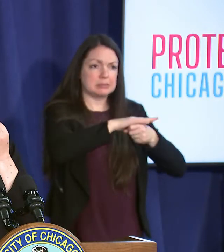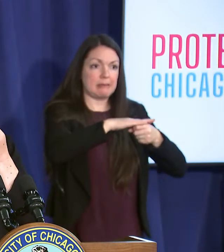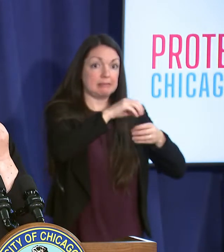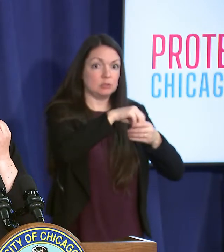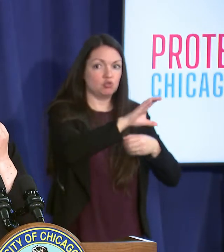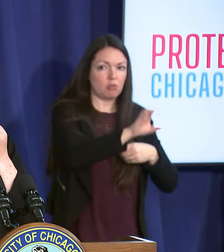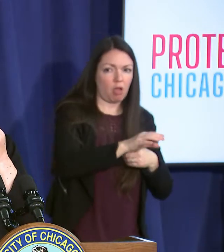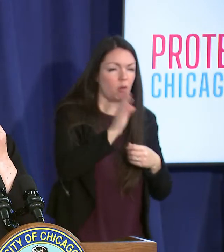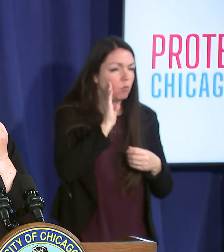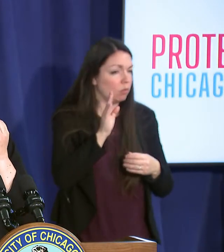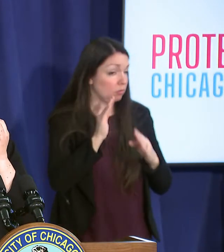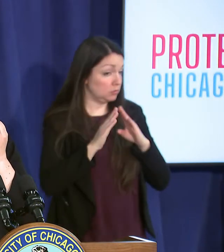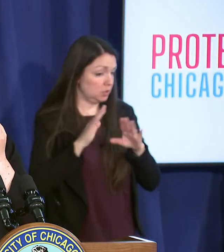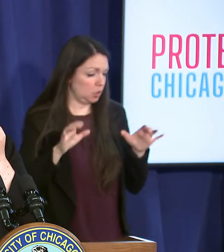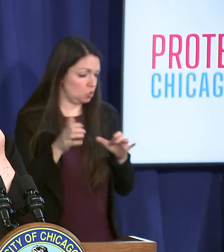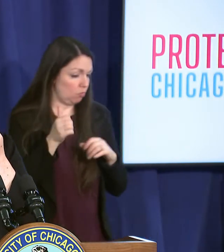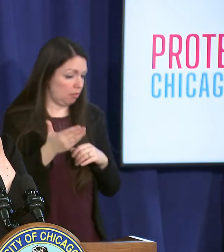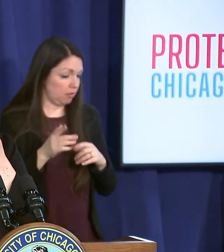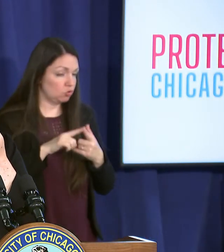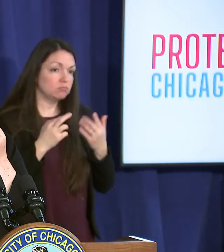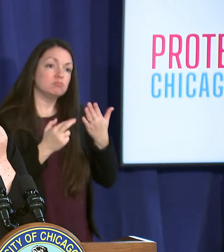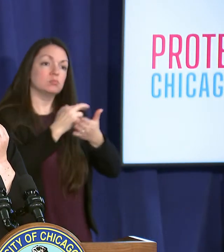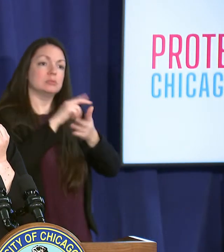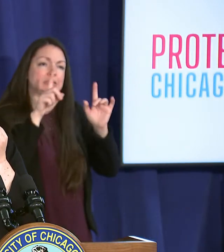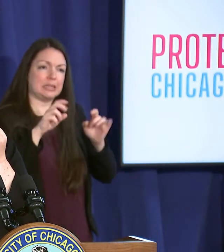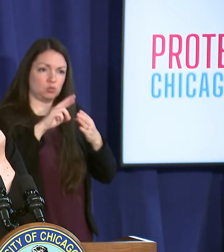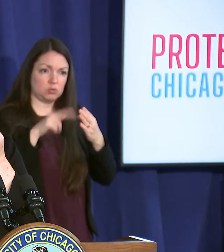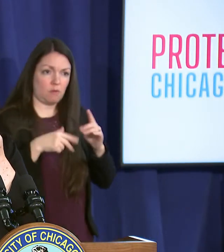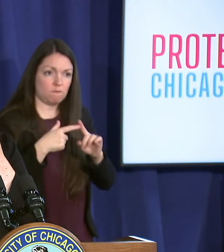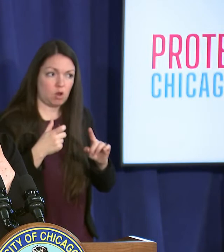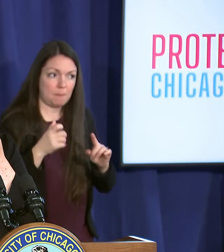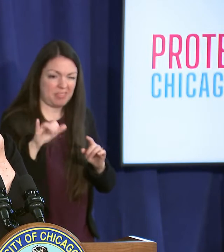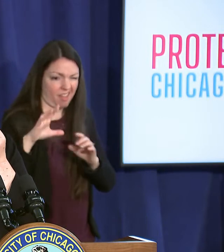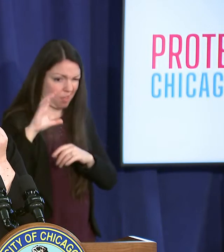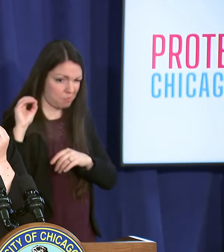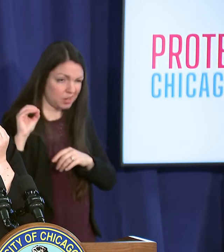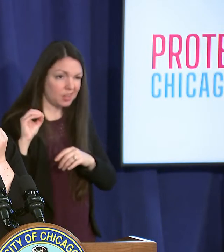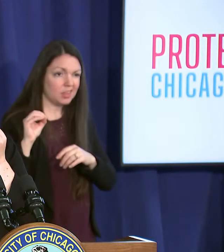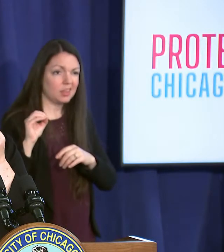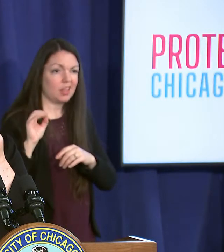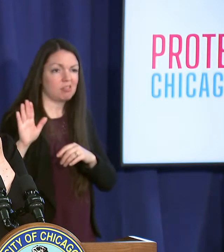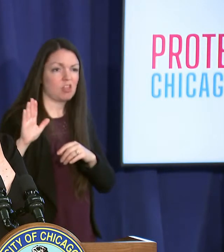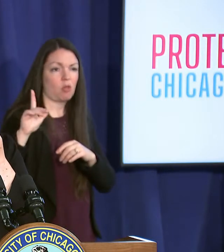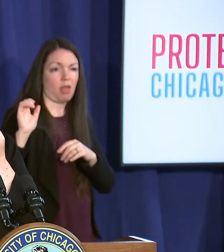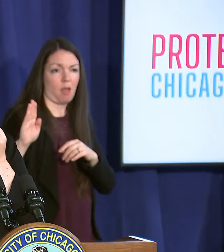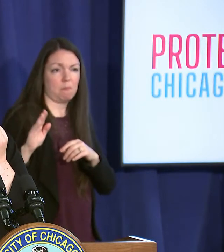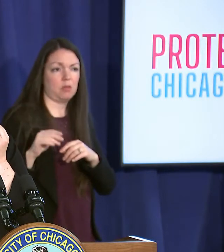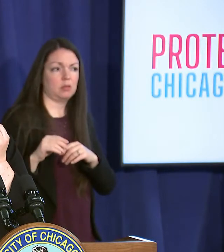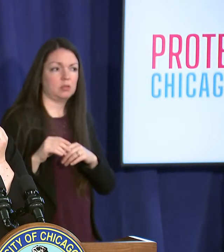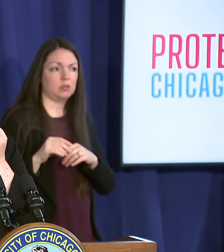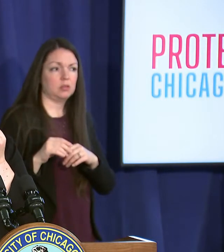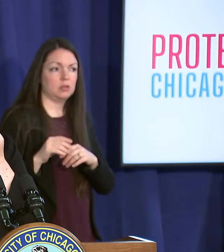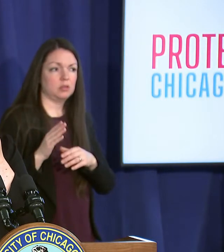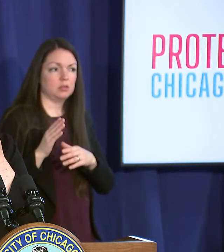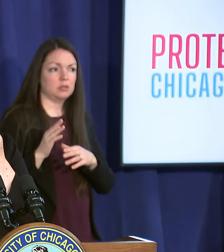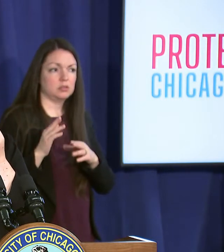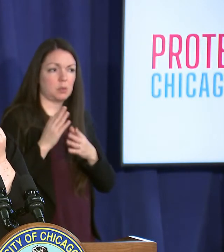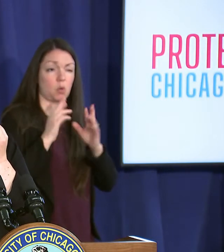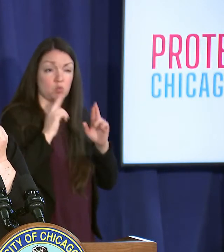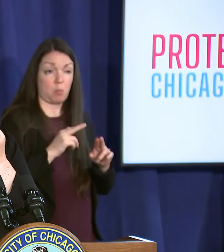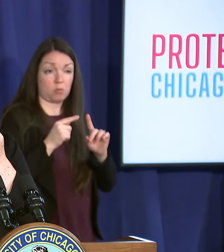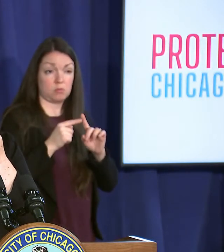asks, will the city do anything to review the test results coming from that company and its lab? I'm assuming you are aware of the